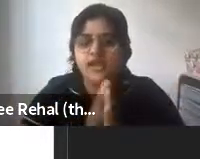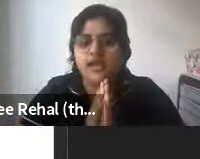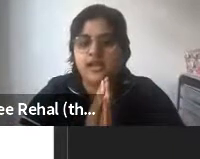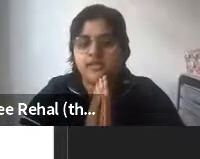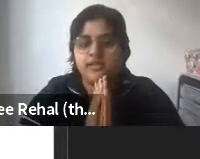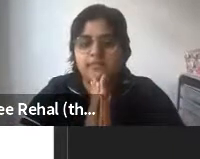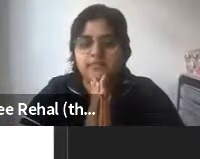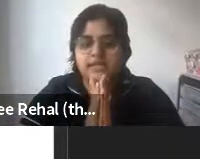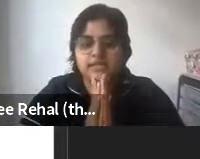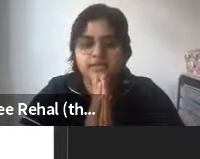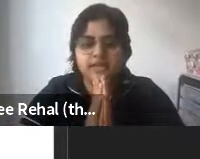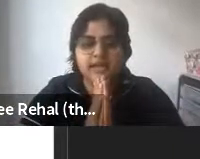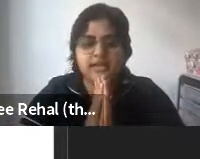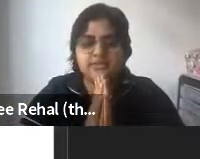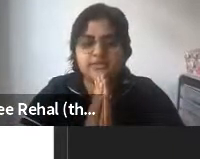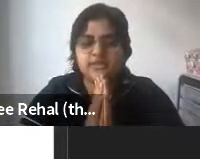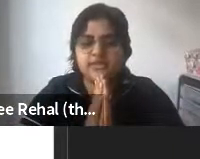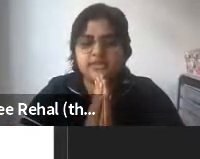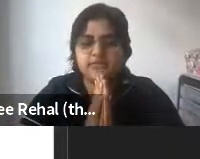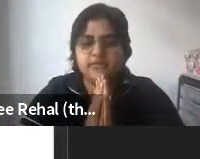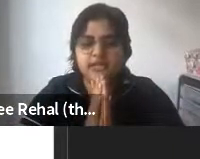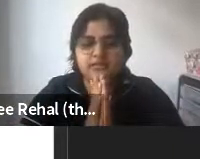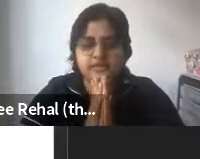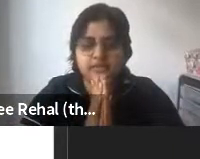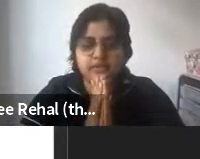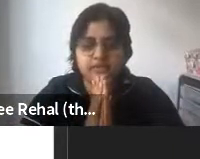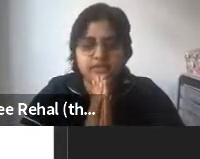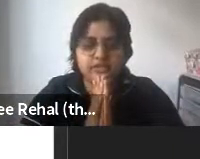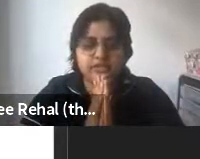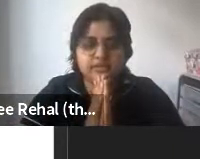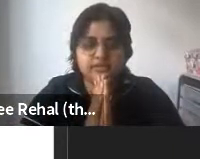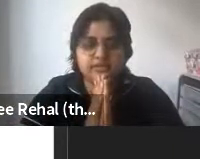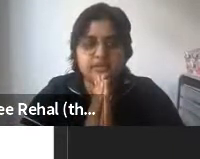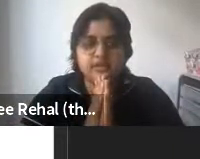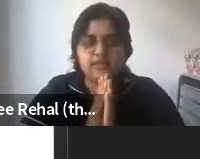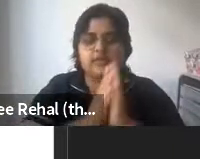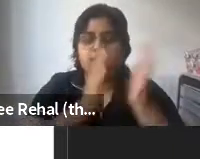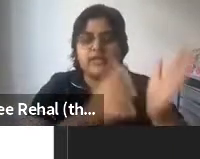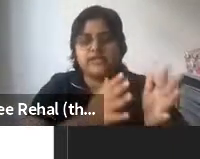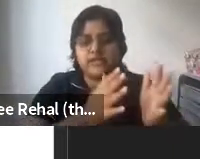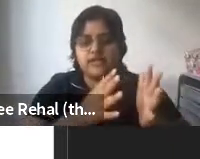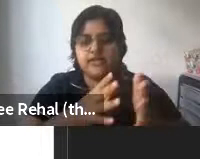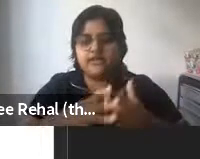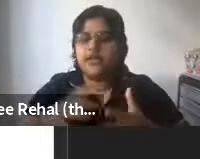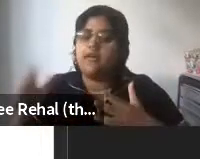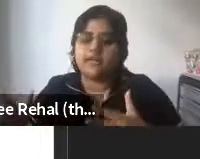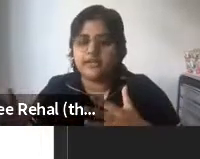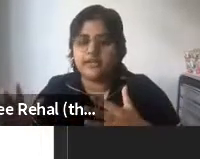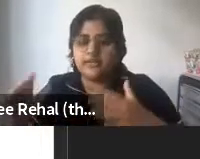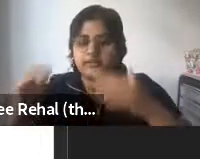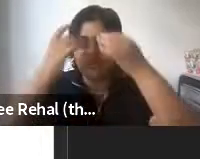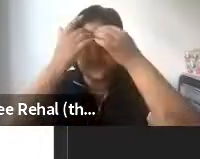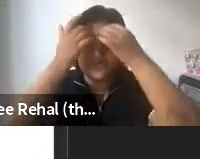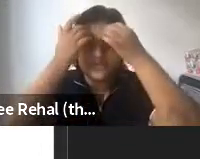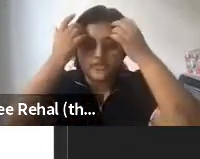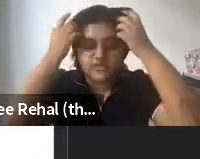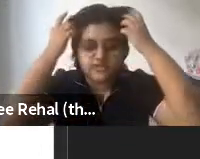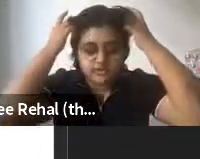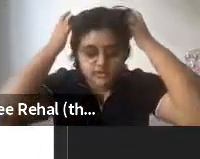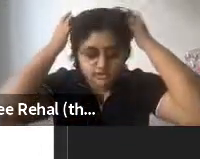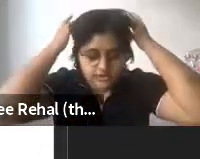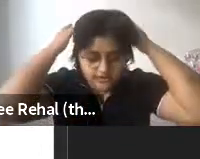few. And so, yeah, I just wanted to give you kind of this like quick picture of where I started and how I got here. And also